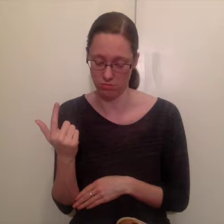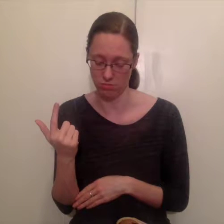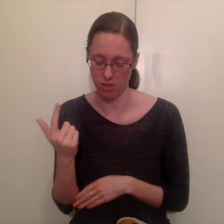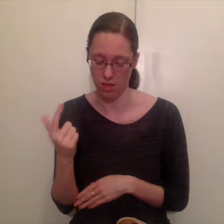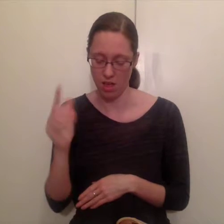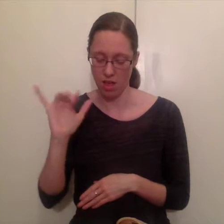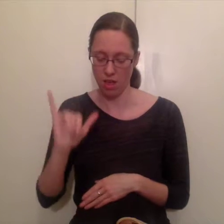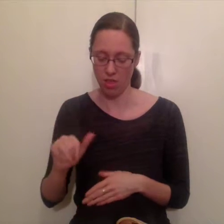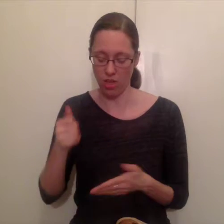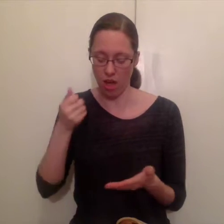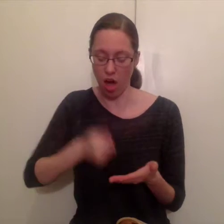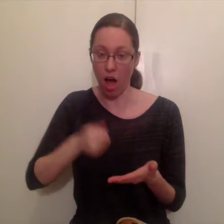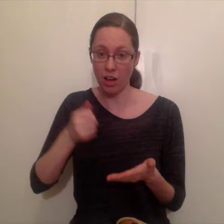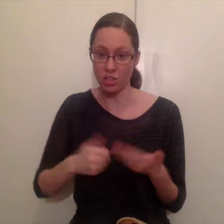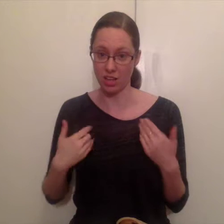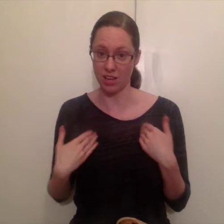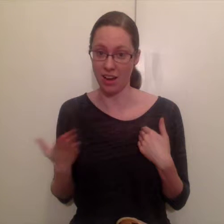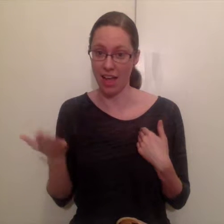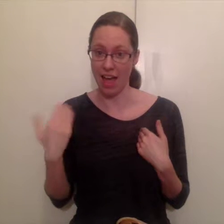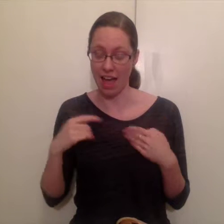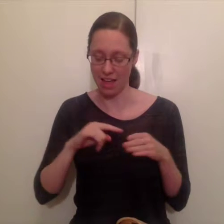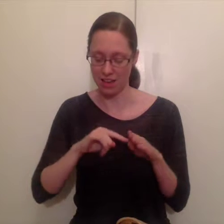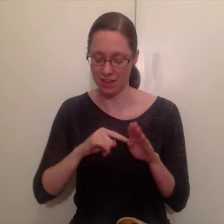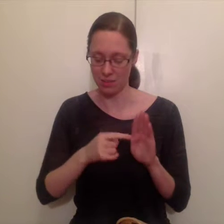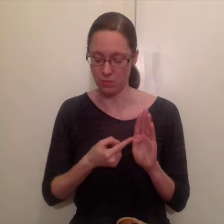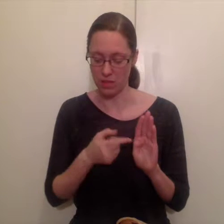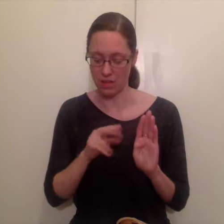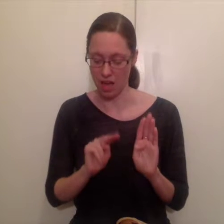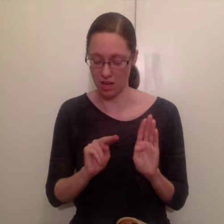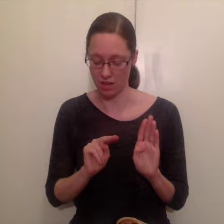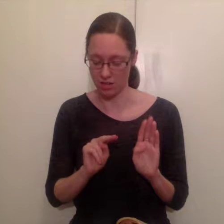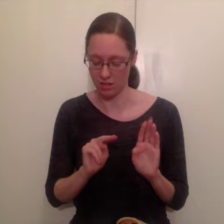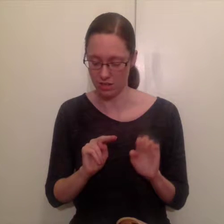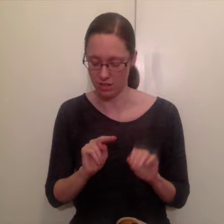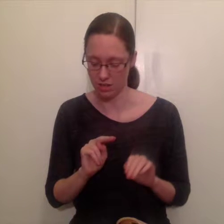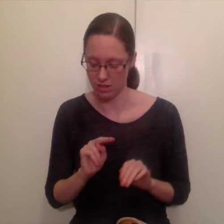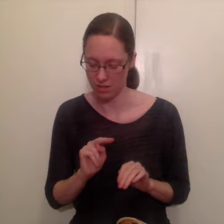The auction had begun.